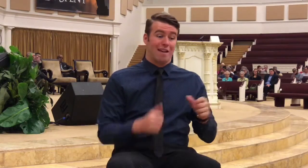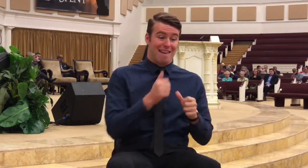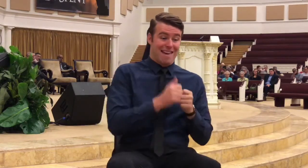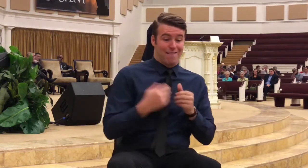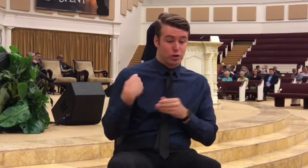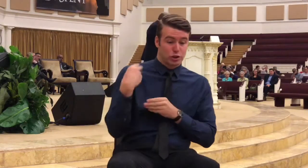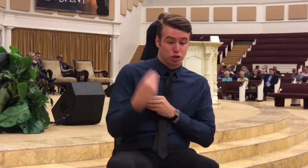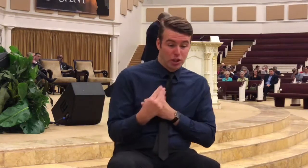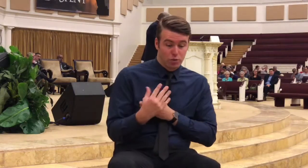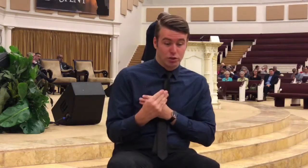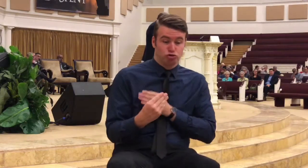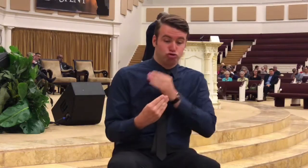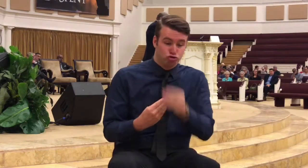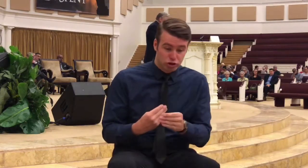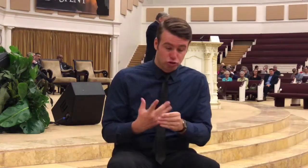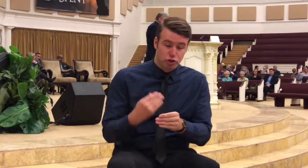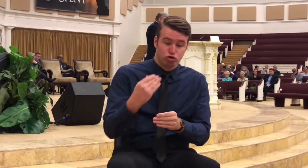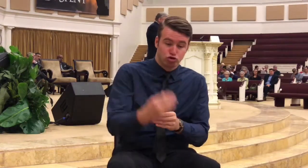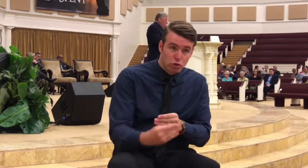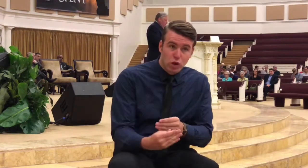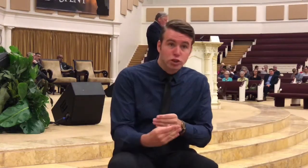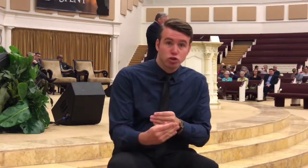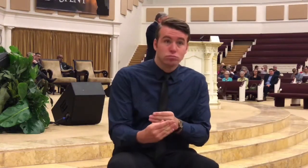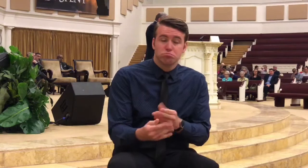generation that there is a